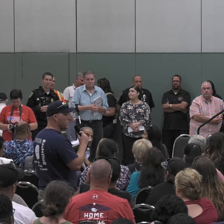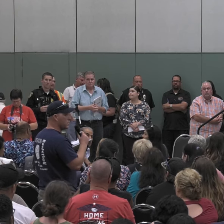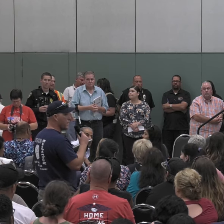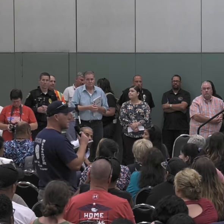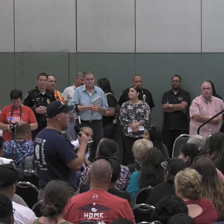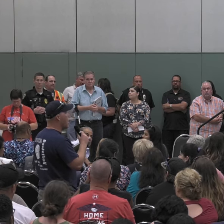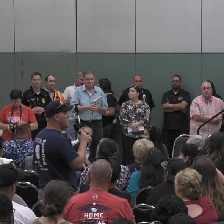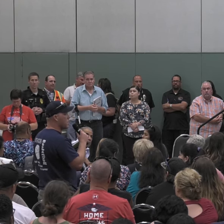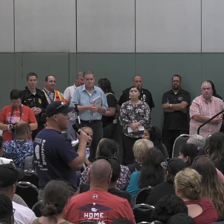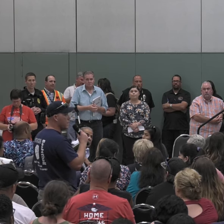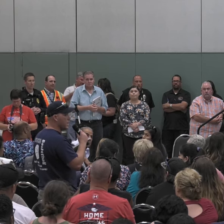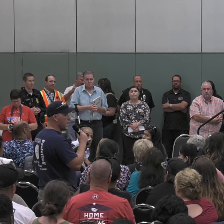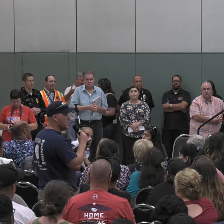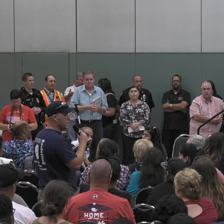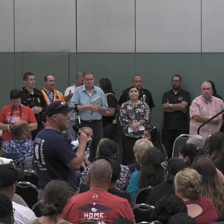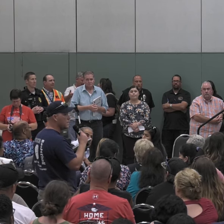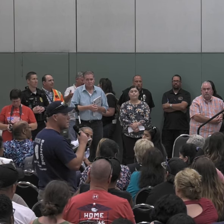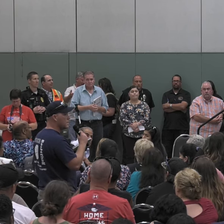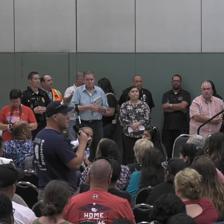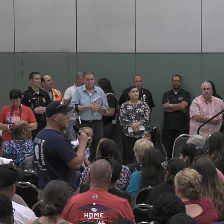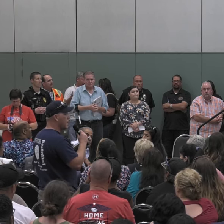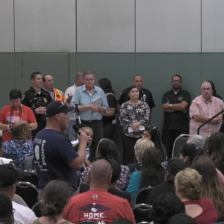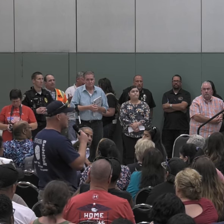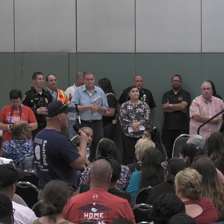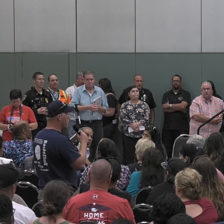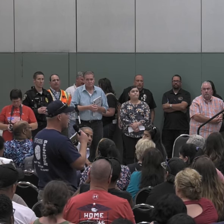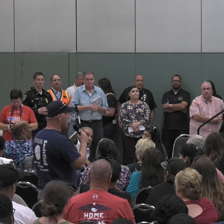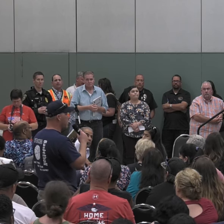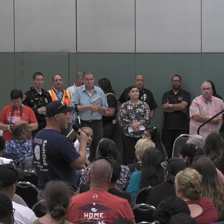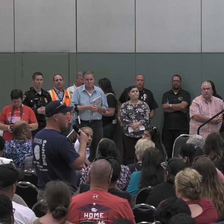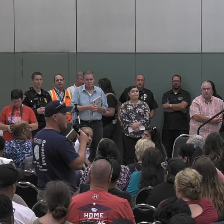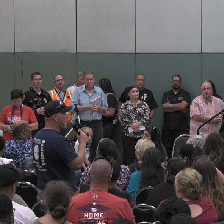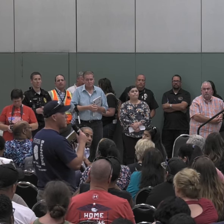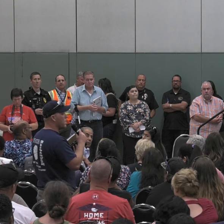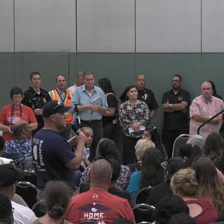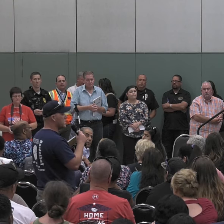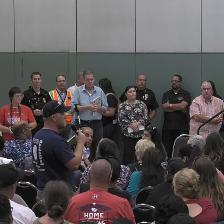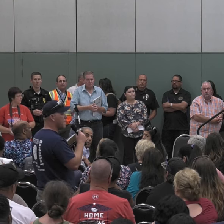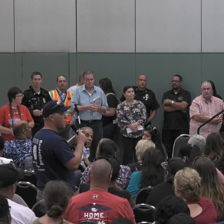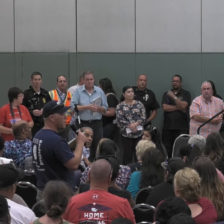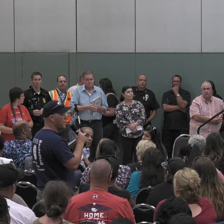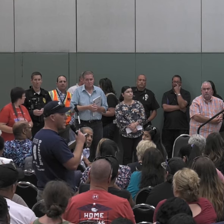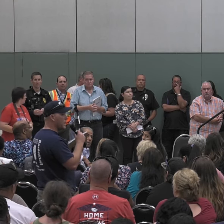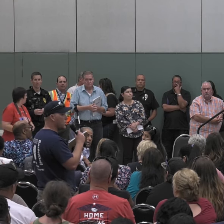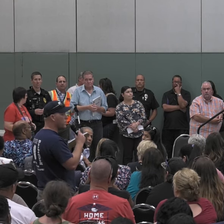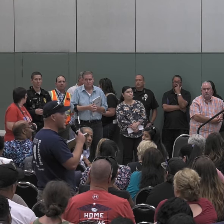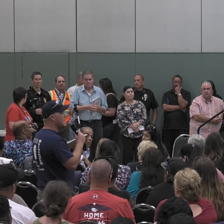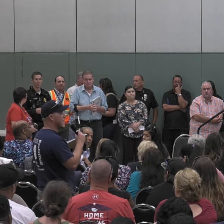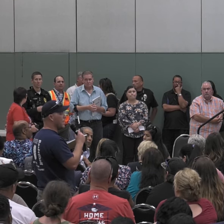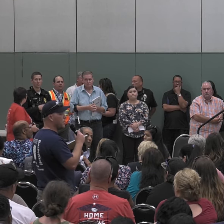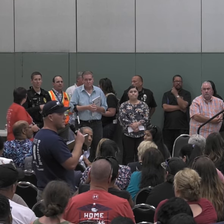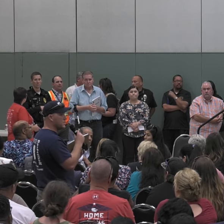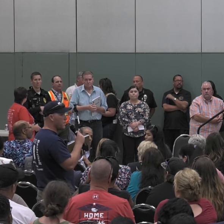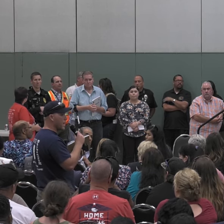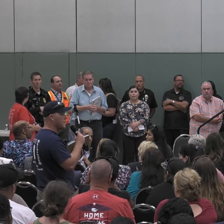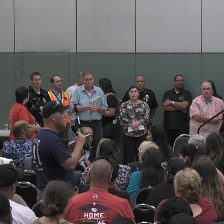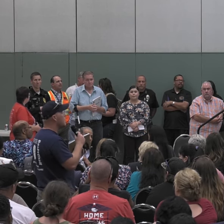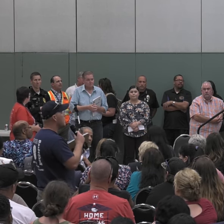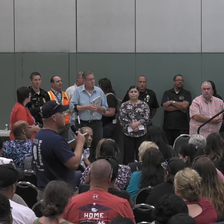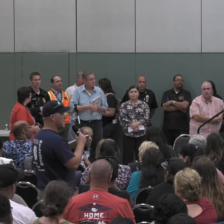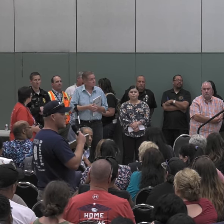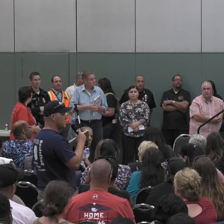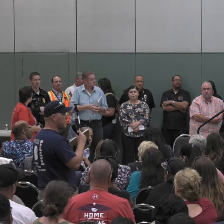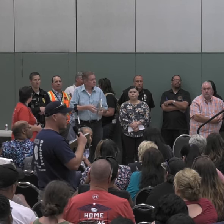where we're directing our communication. So if you have any questions about what we need and you would like to help and